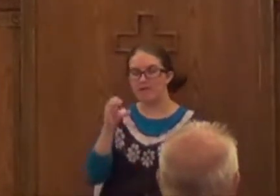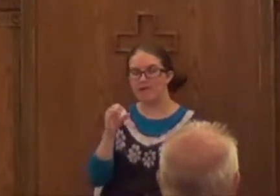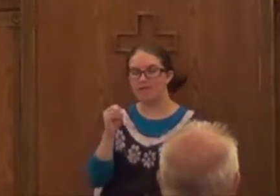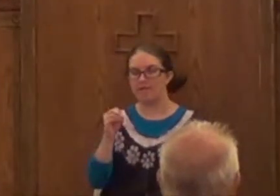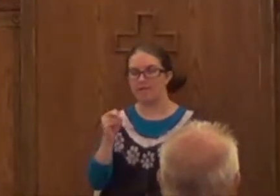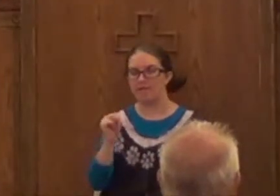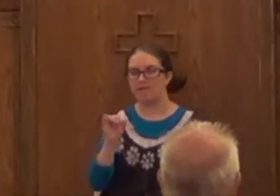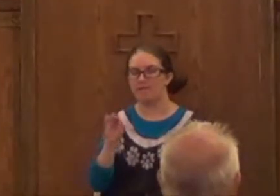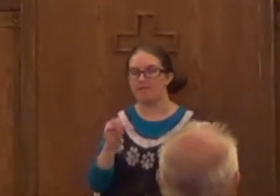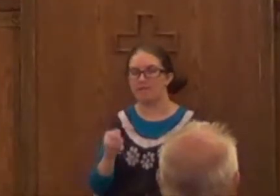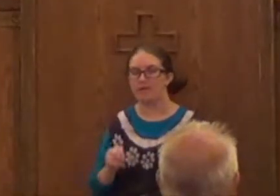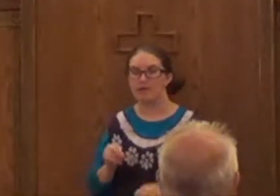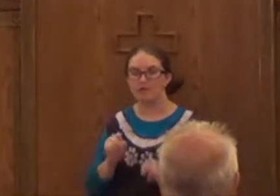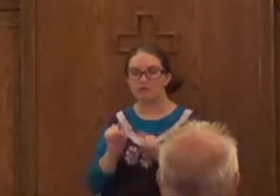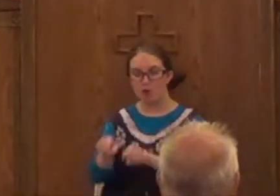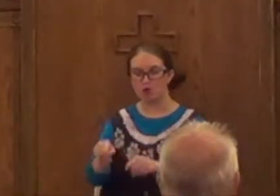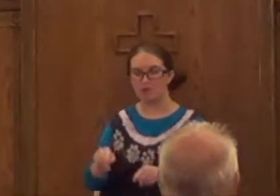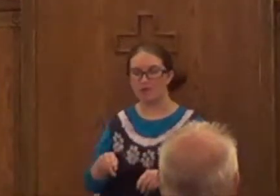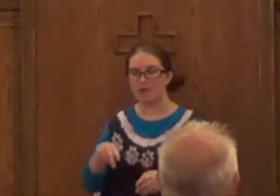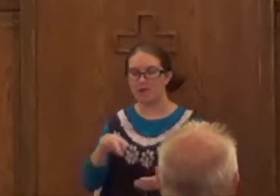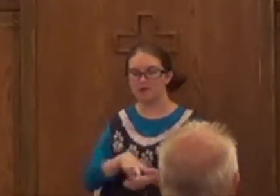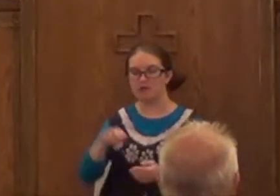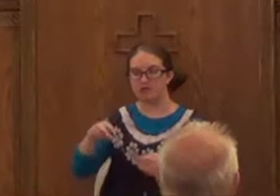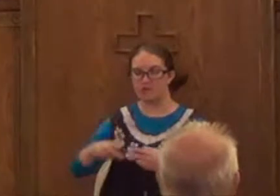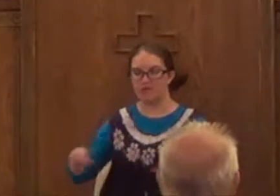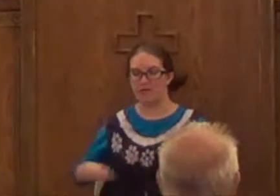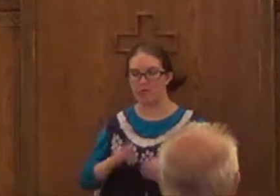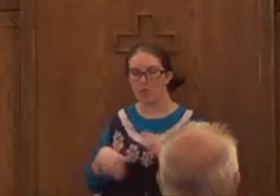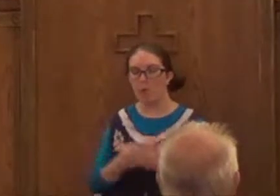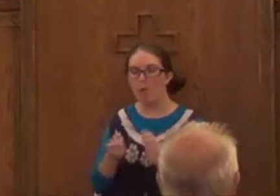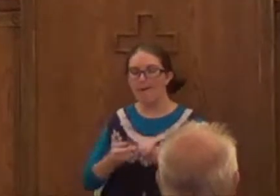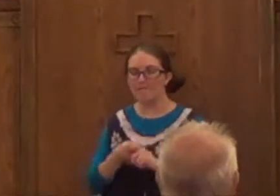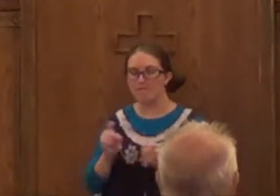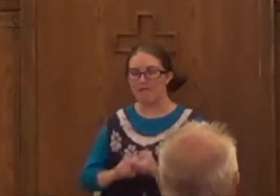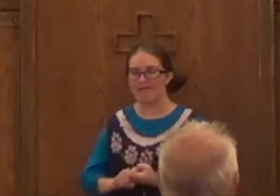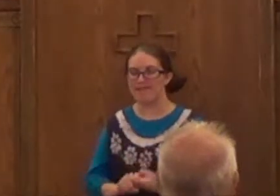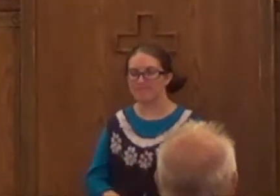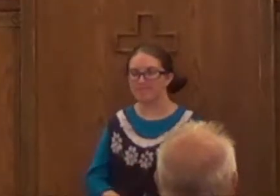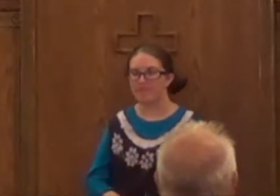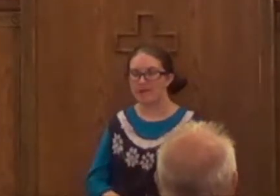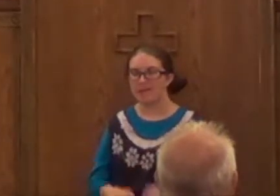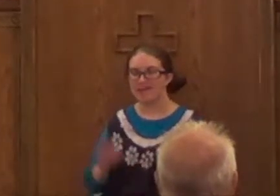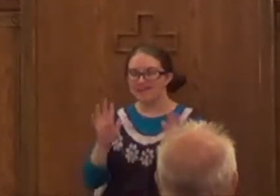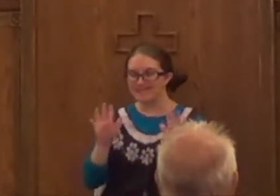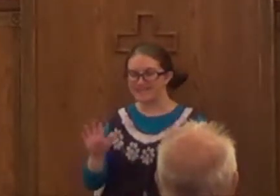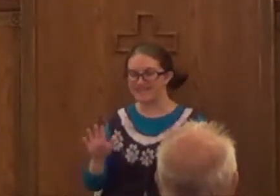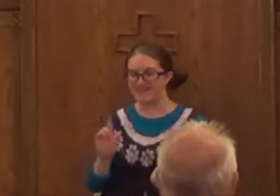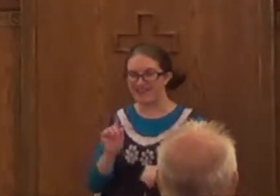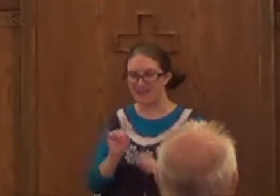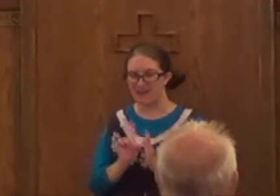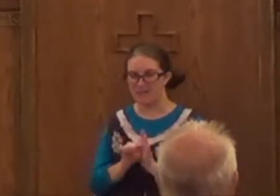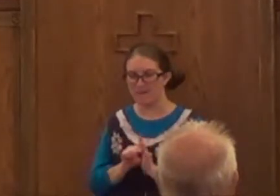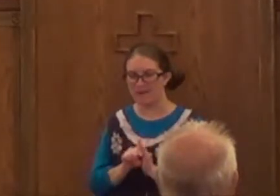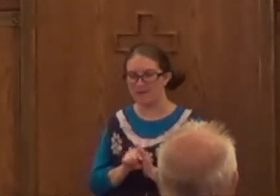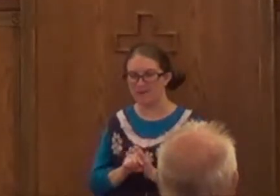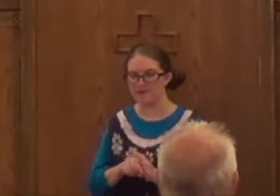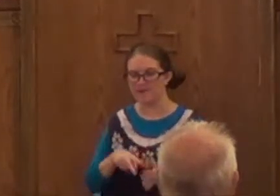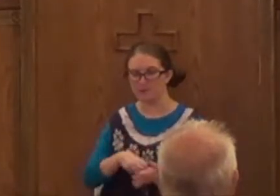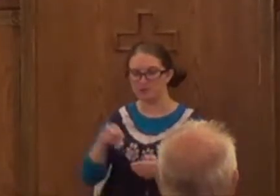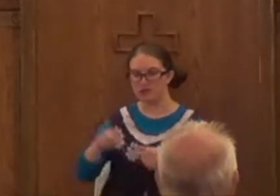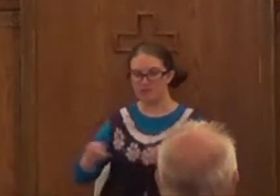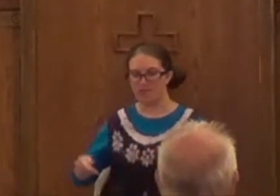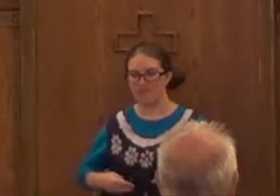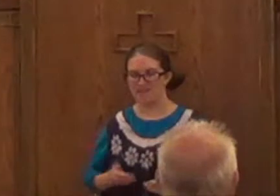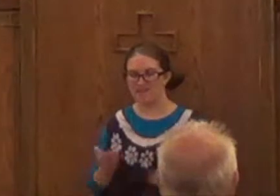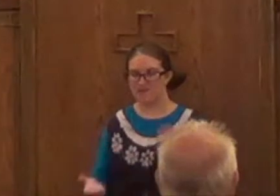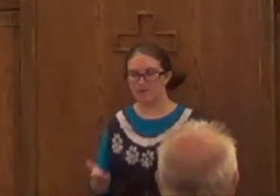ourselves. Let's go to the trampoline park with all my friends. So about 10 minutes later, being at the trampoline park, I was